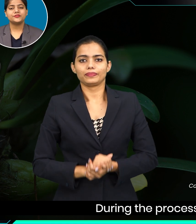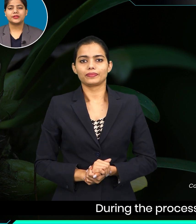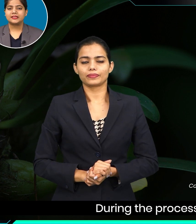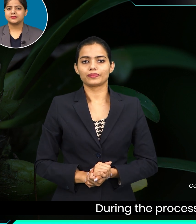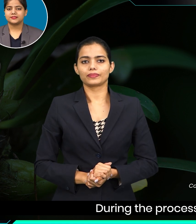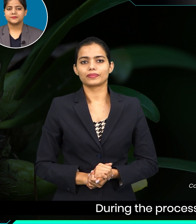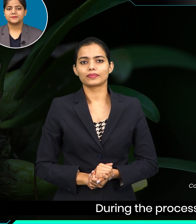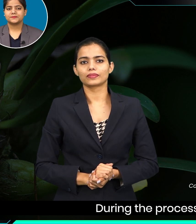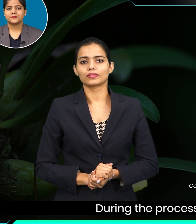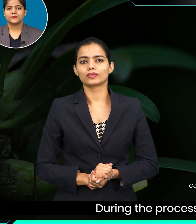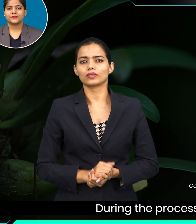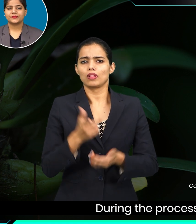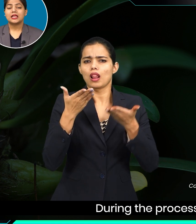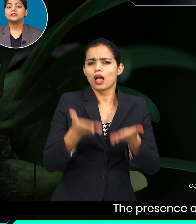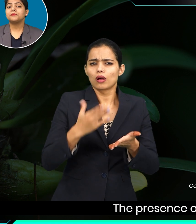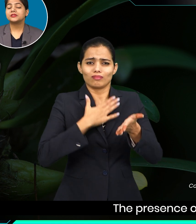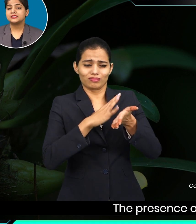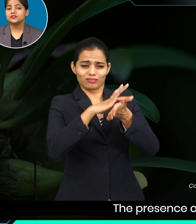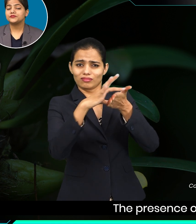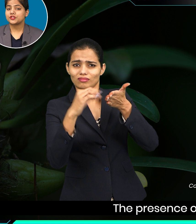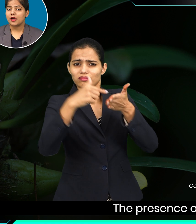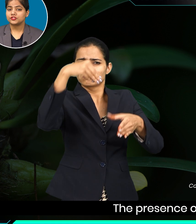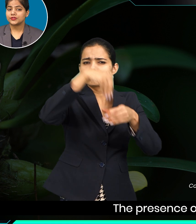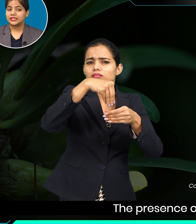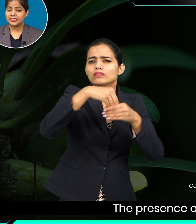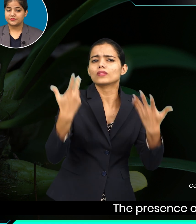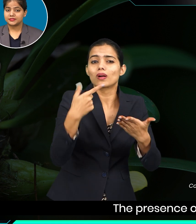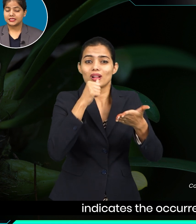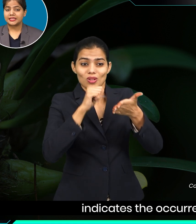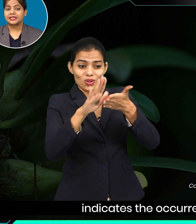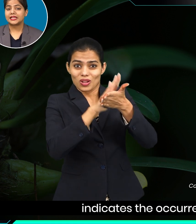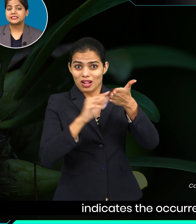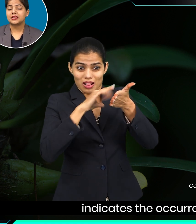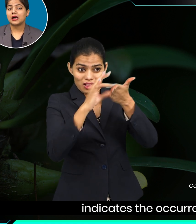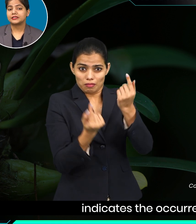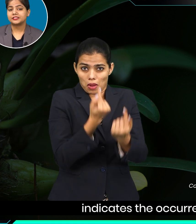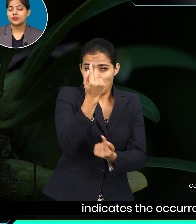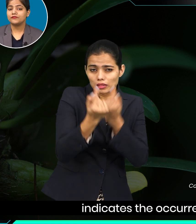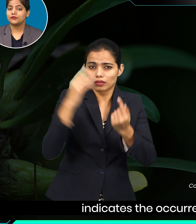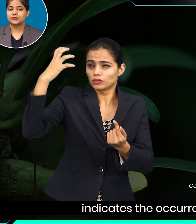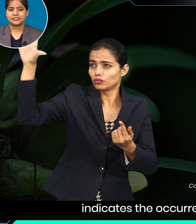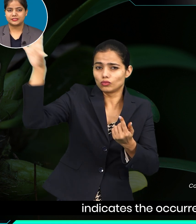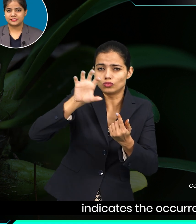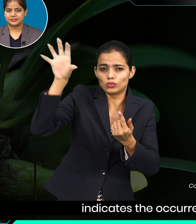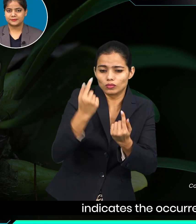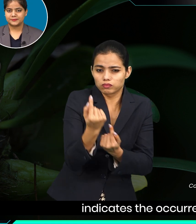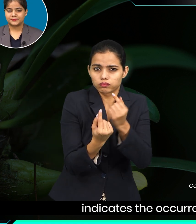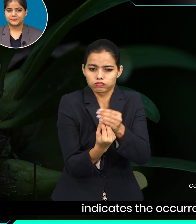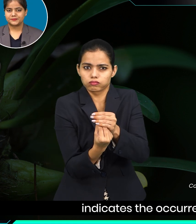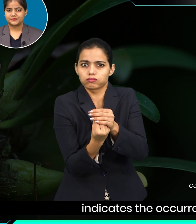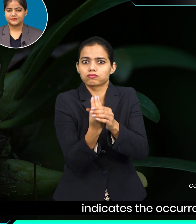oxygen is released. The presence of starch in leaves indicates the occurrence of